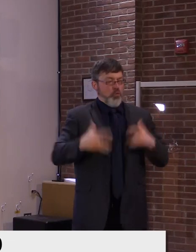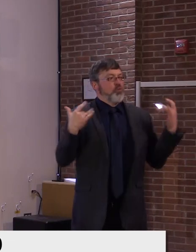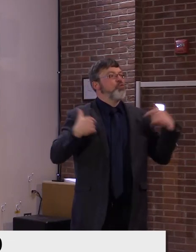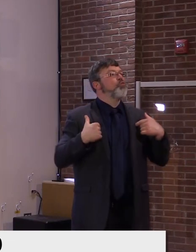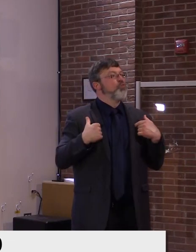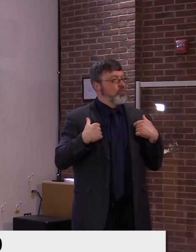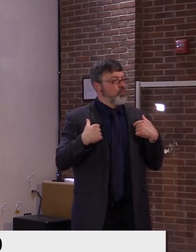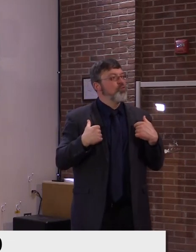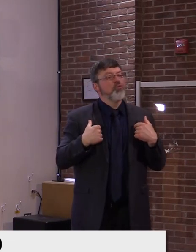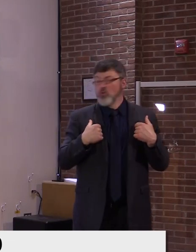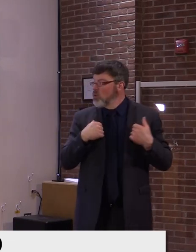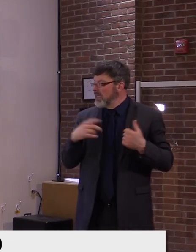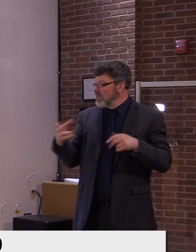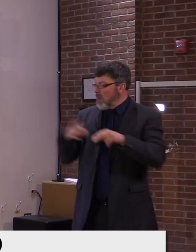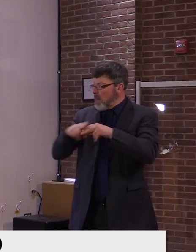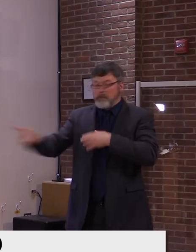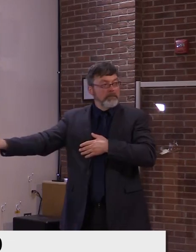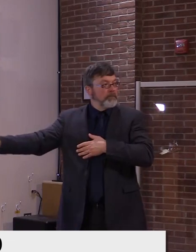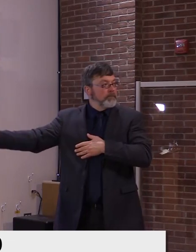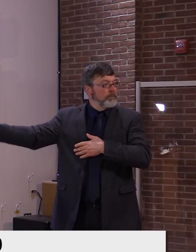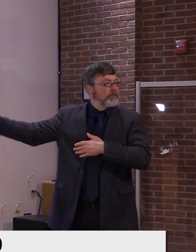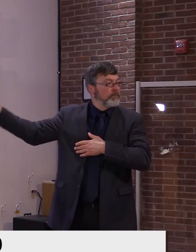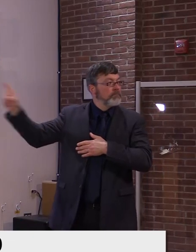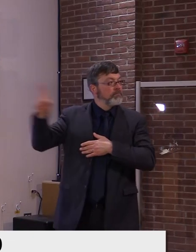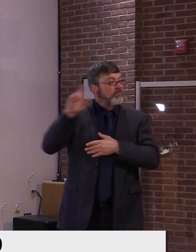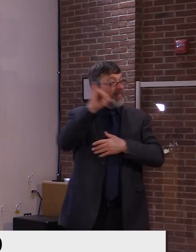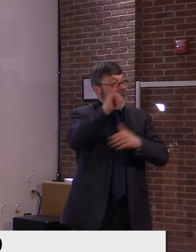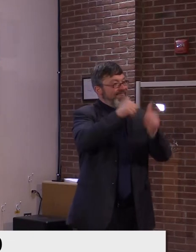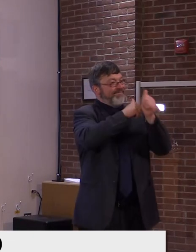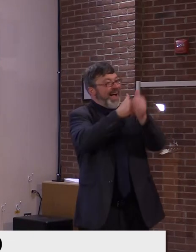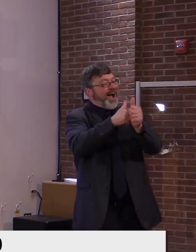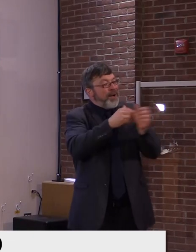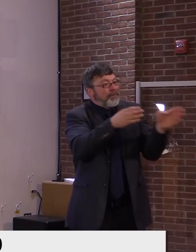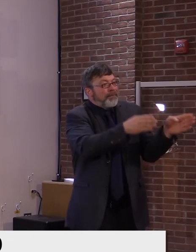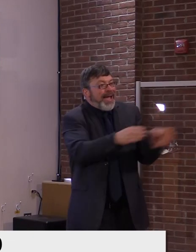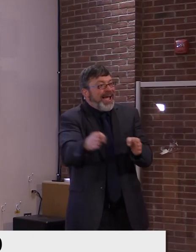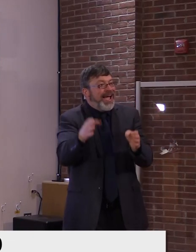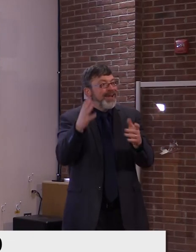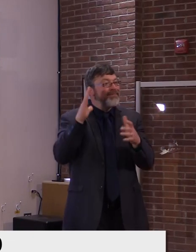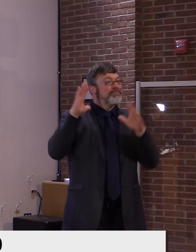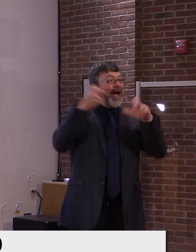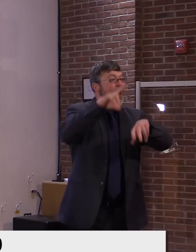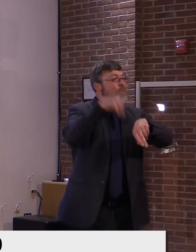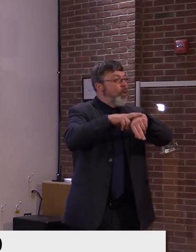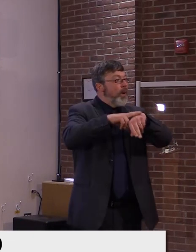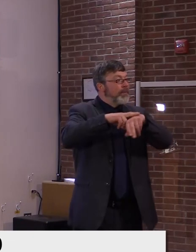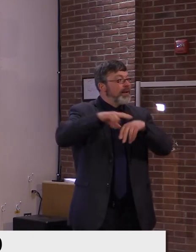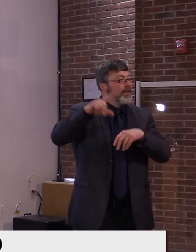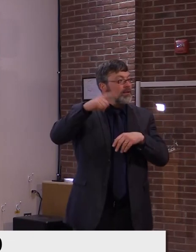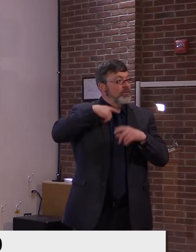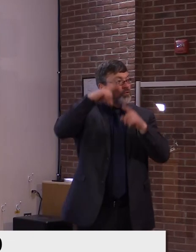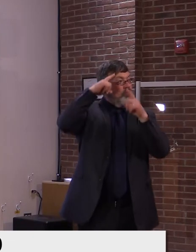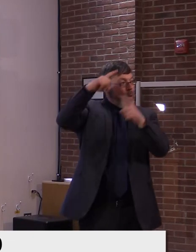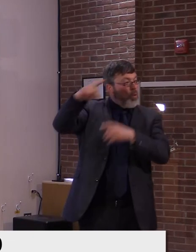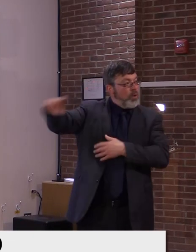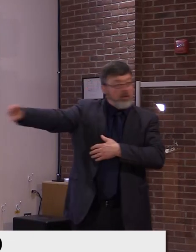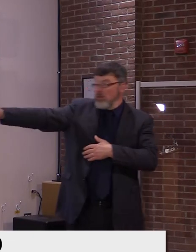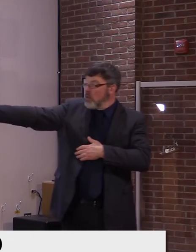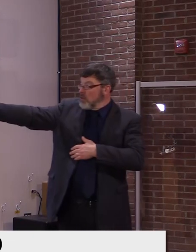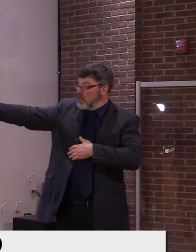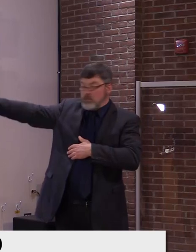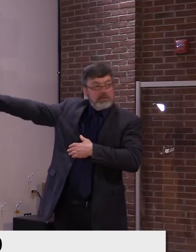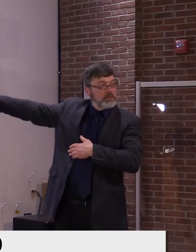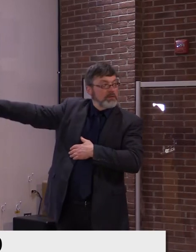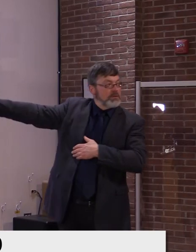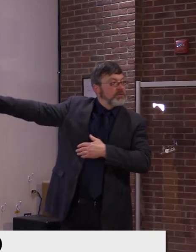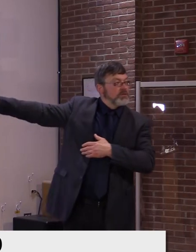that we continue to be on pace to meet the upcoming May 1st vaccination ranges laid out under the Vermont Forward Plan as